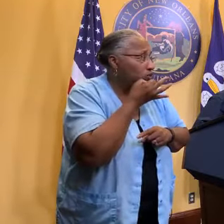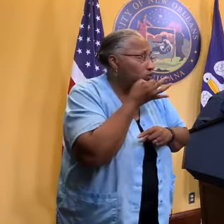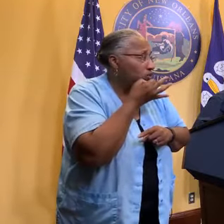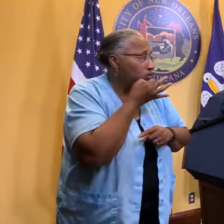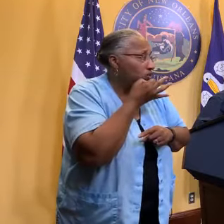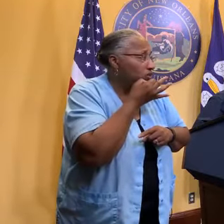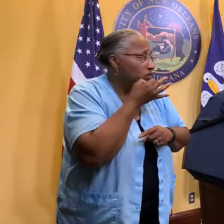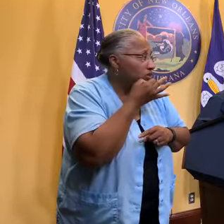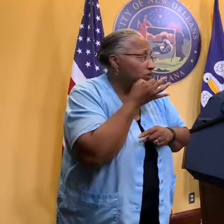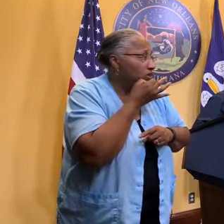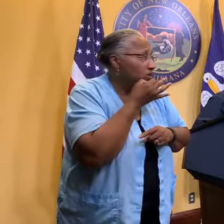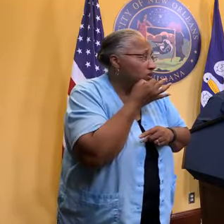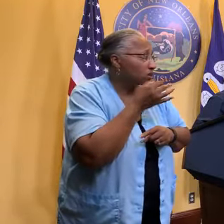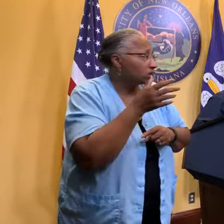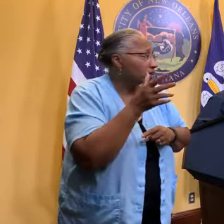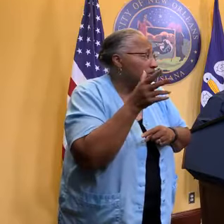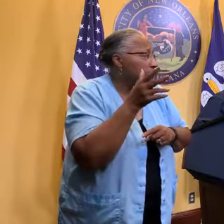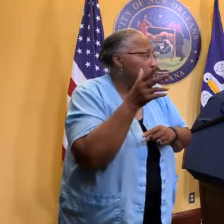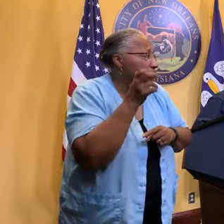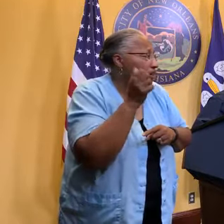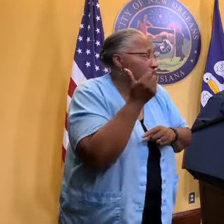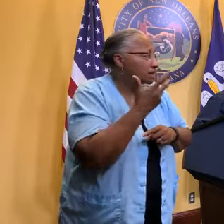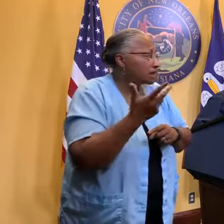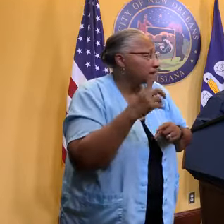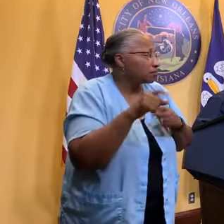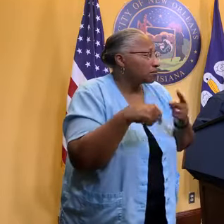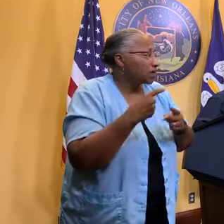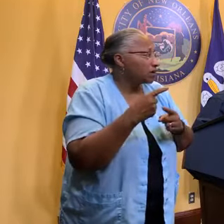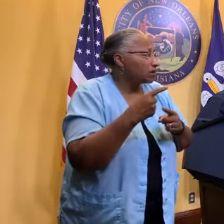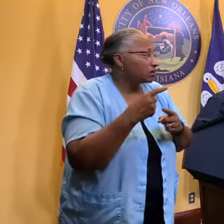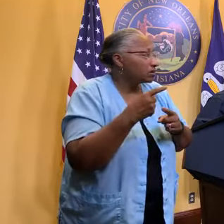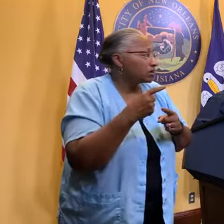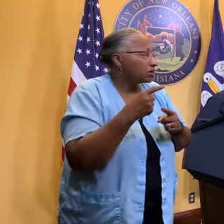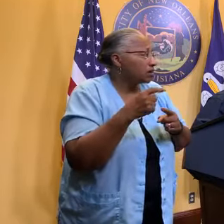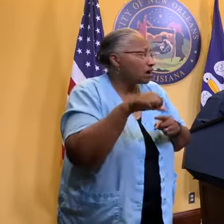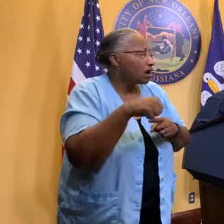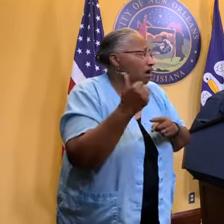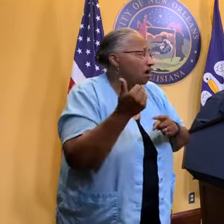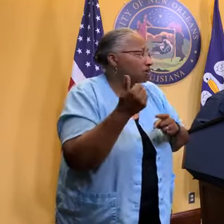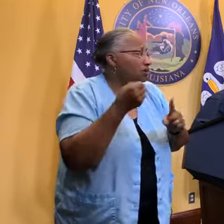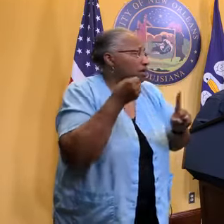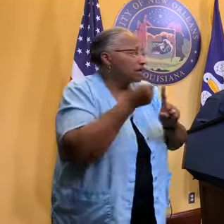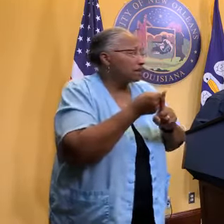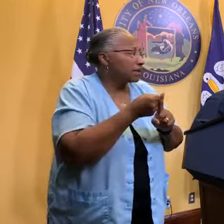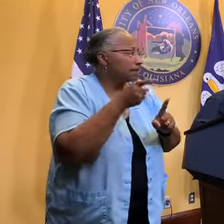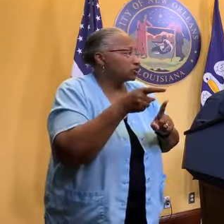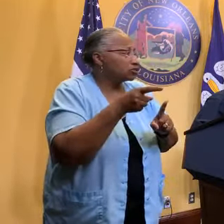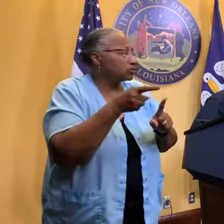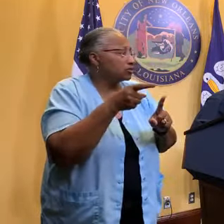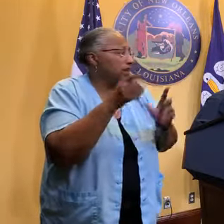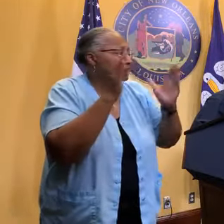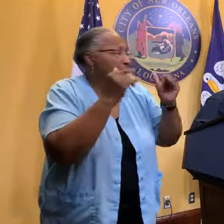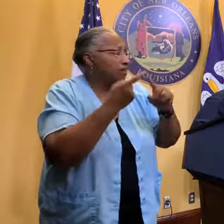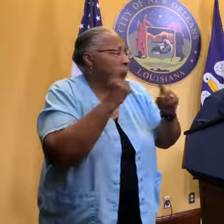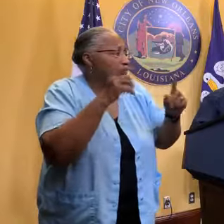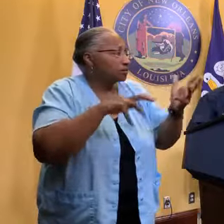be needed in terms of power outages or any of the other impacts that you're anticipating from this storm, from the state or from some of our